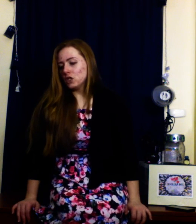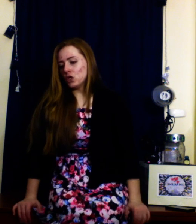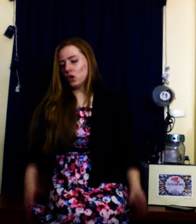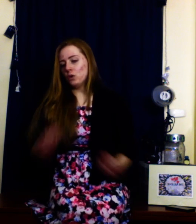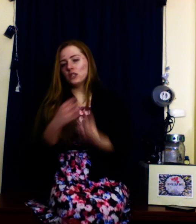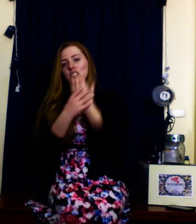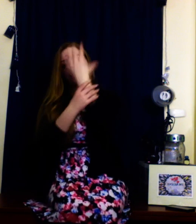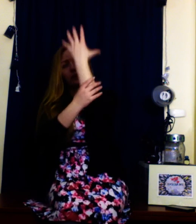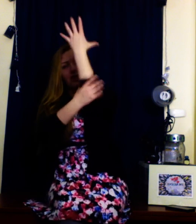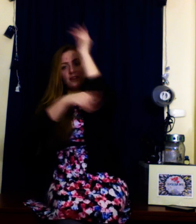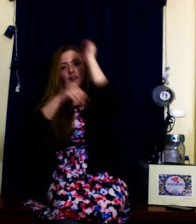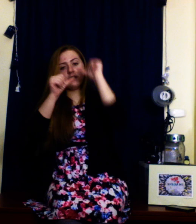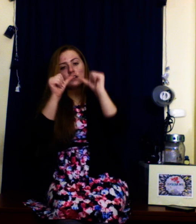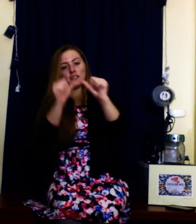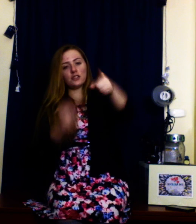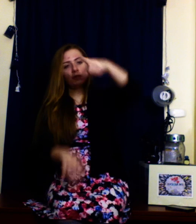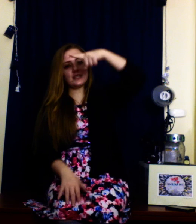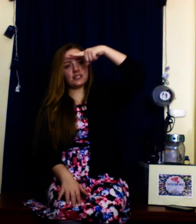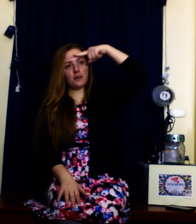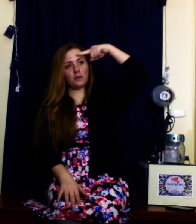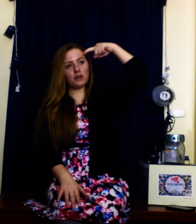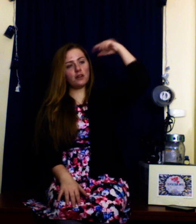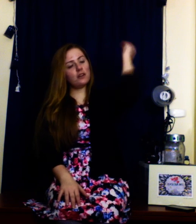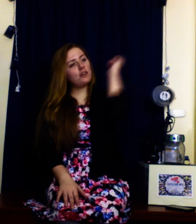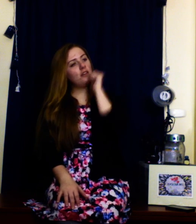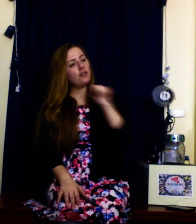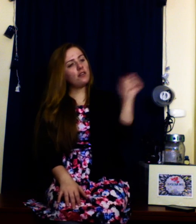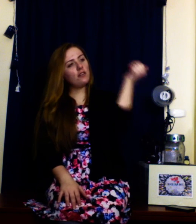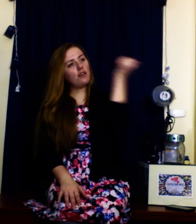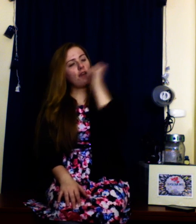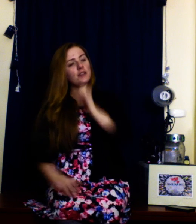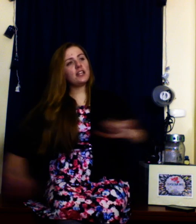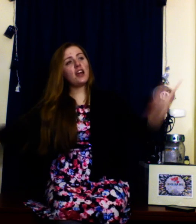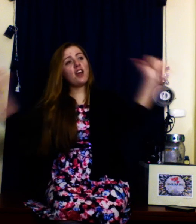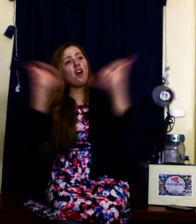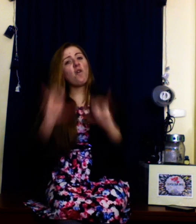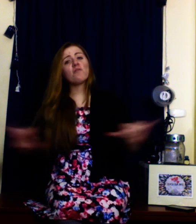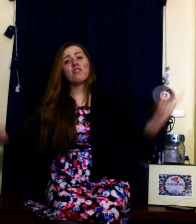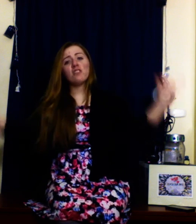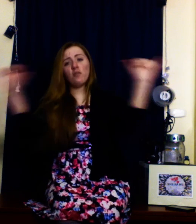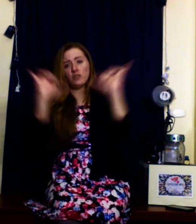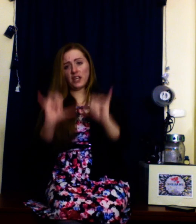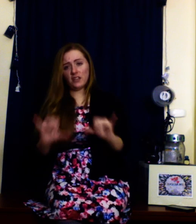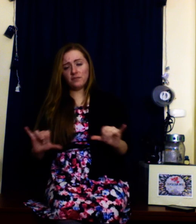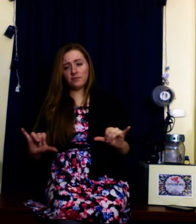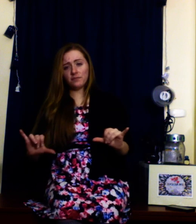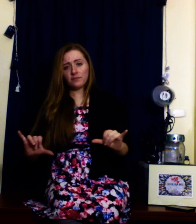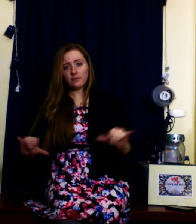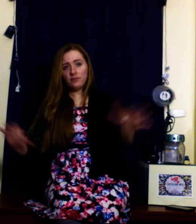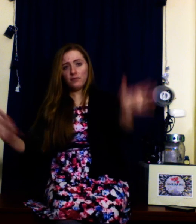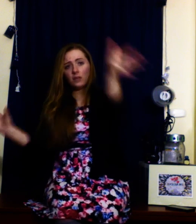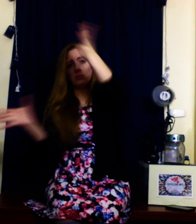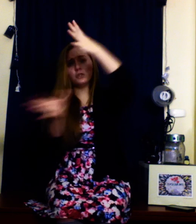So spring continues into summer every day, over and over again. Blue